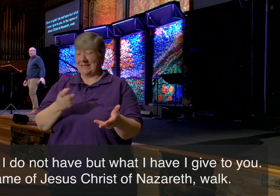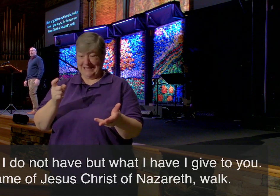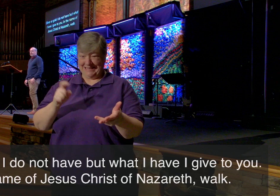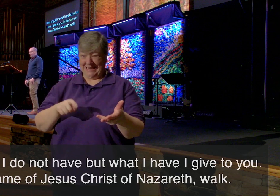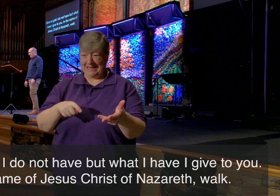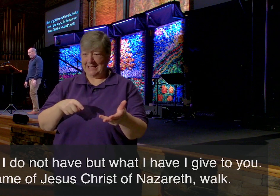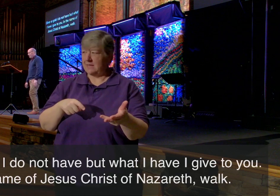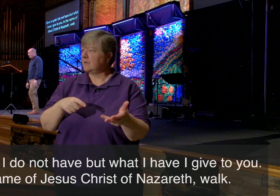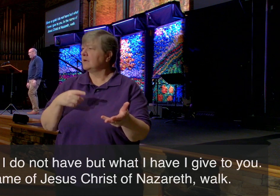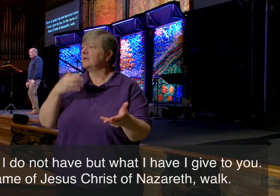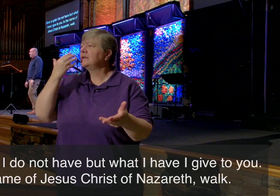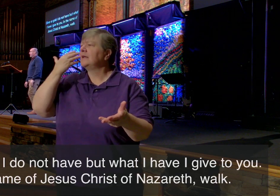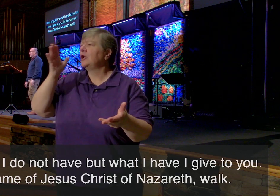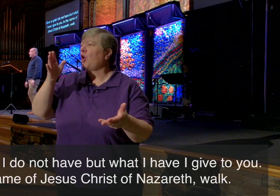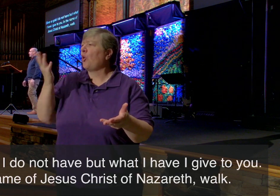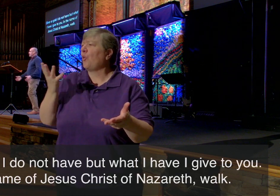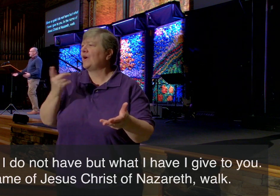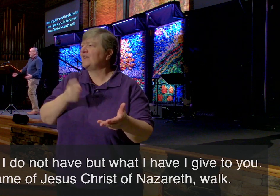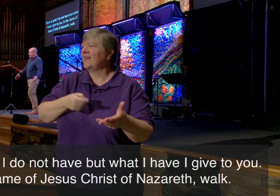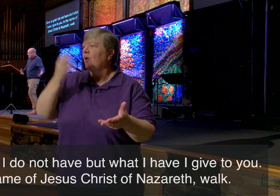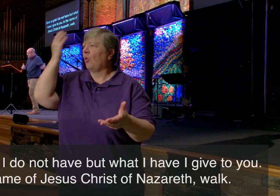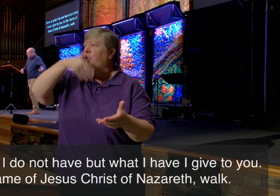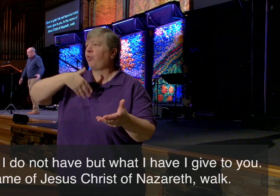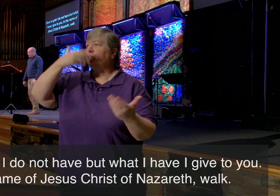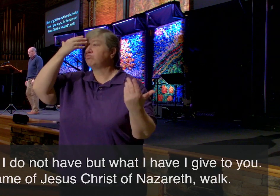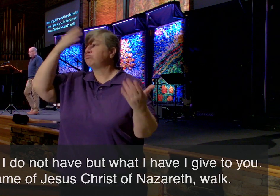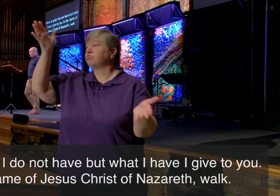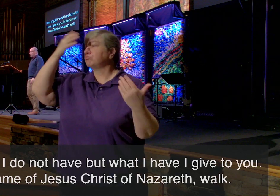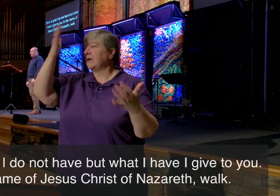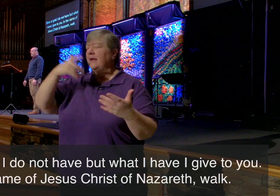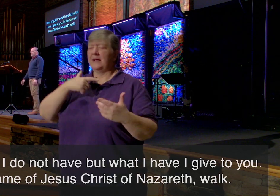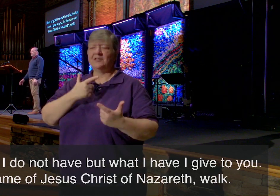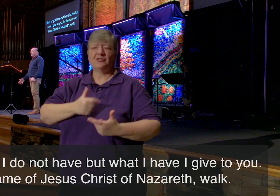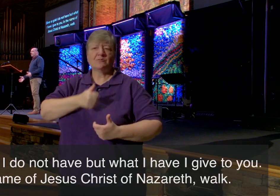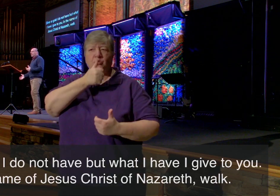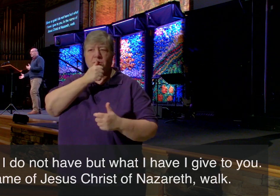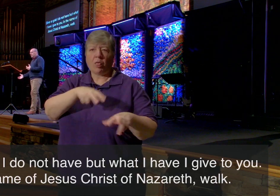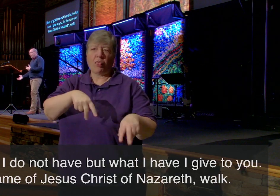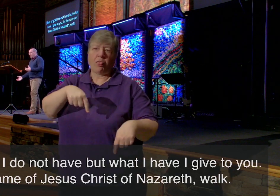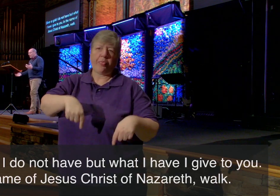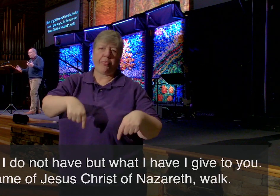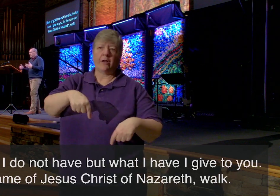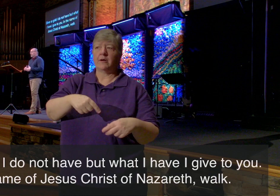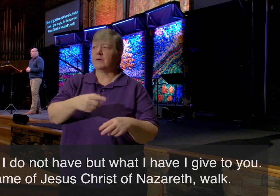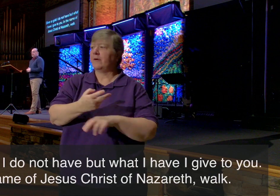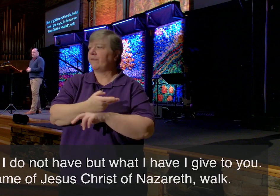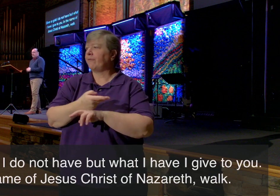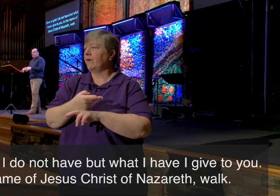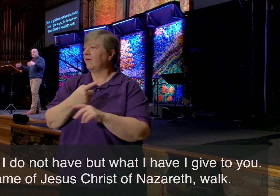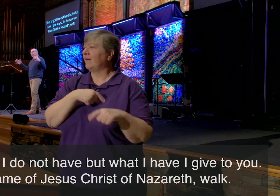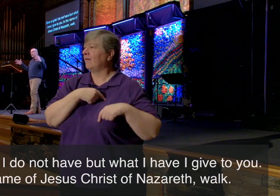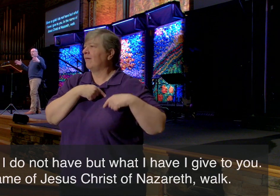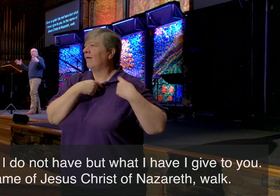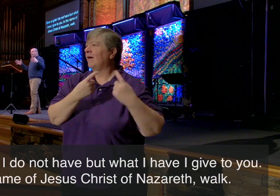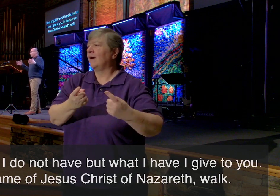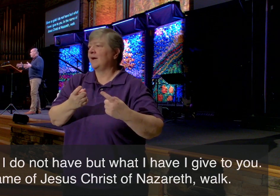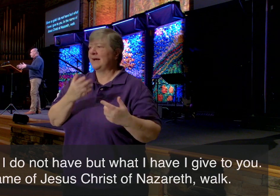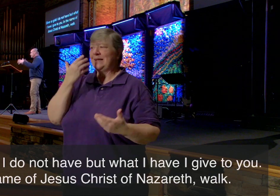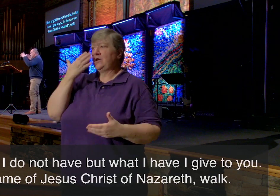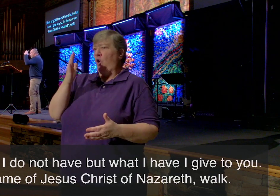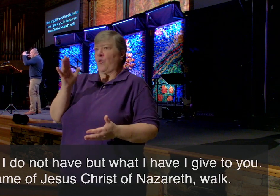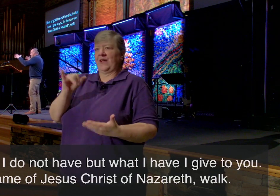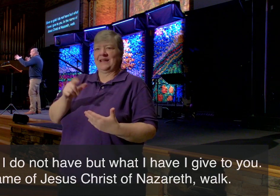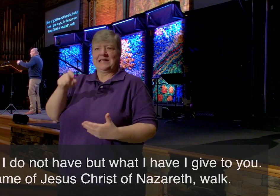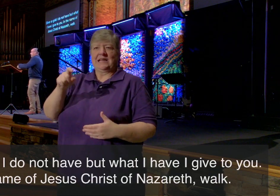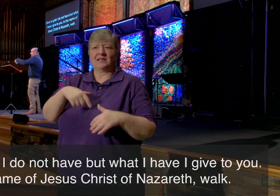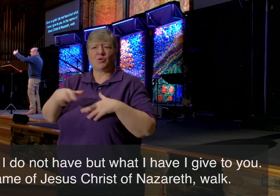needed, he wasn't even aware of anymore. Because he had lived with this condition for so long, the man didn't notice, you know, that he needed